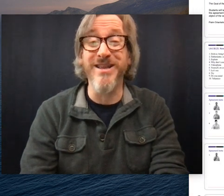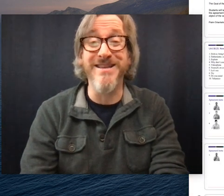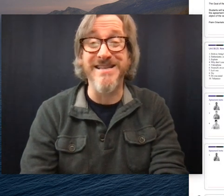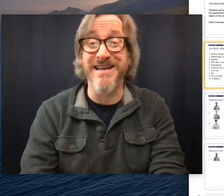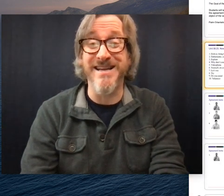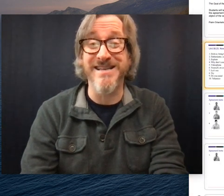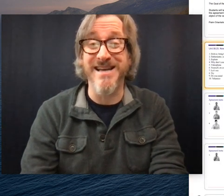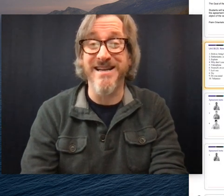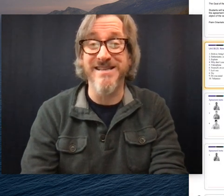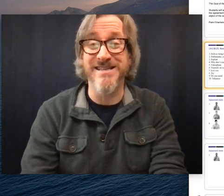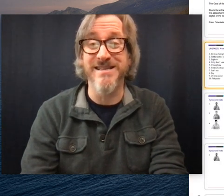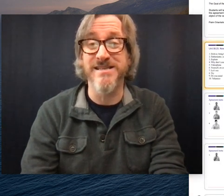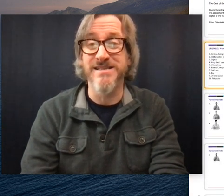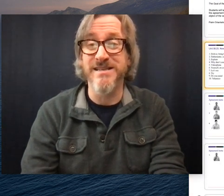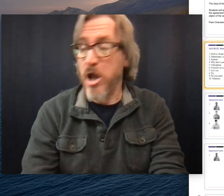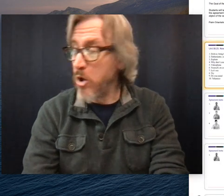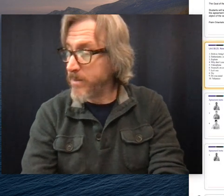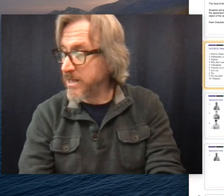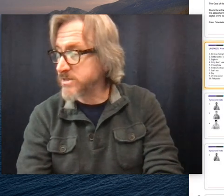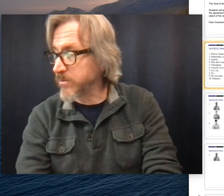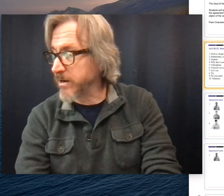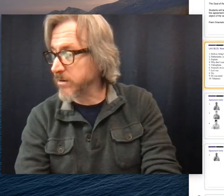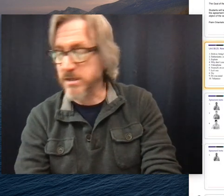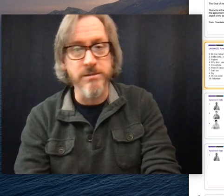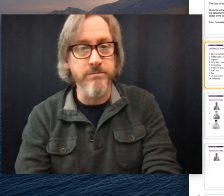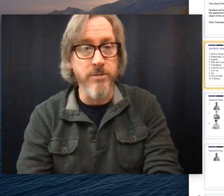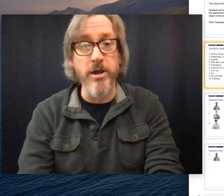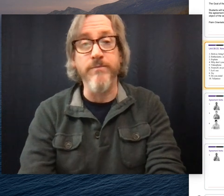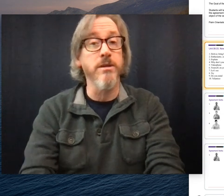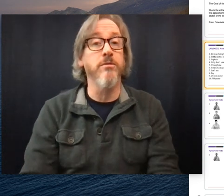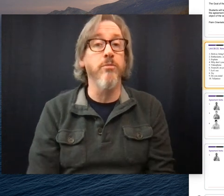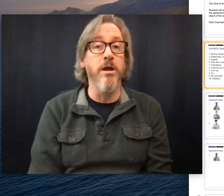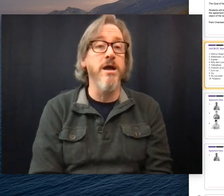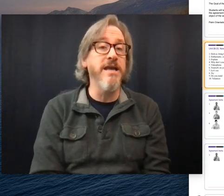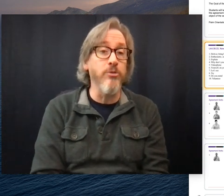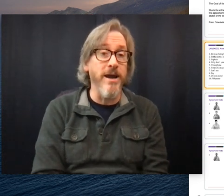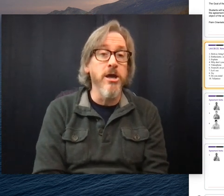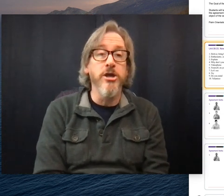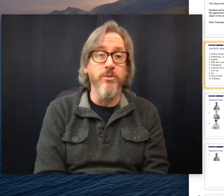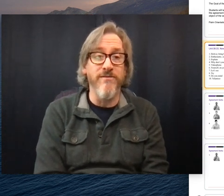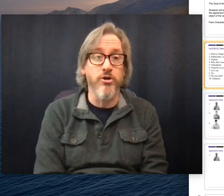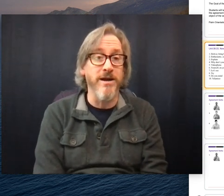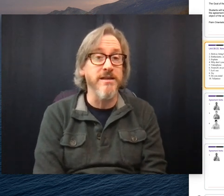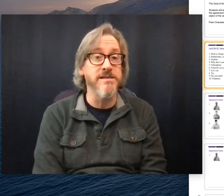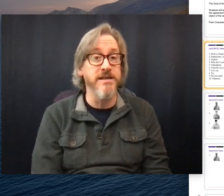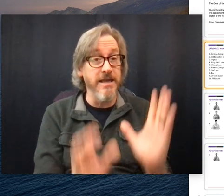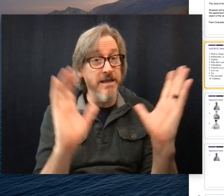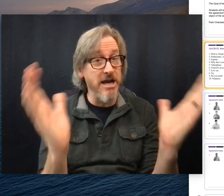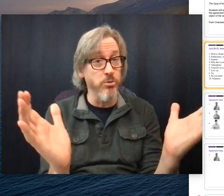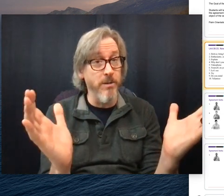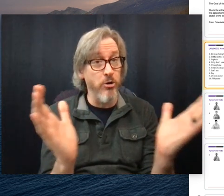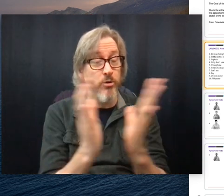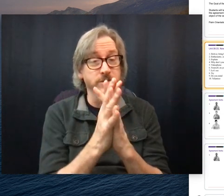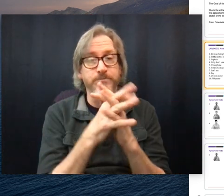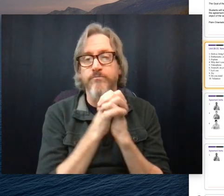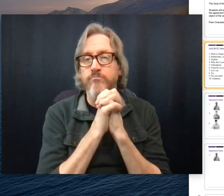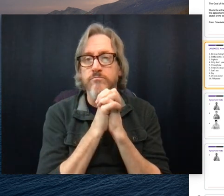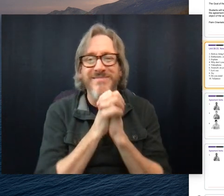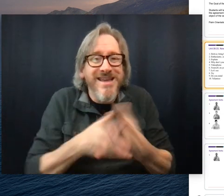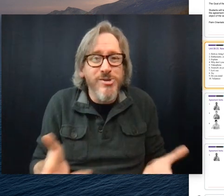So really, that's it. As I said, this is, oh, maybe that is the right list. Okay, well, either way, you will have the correct list in the actual